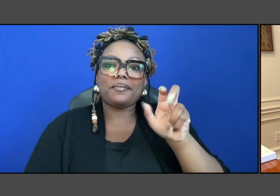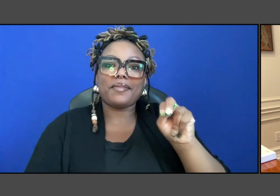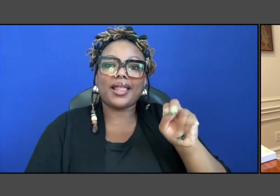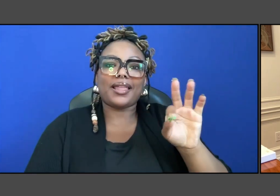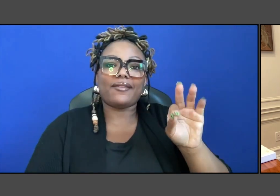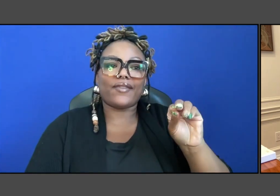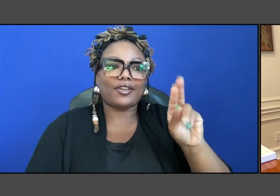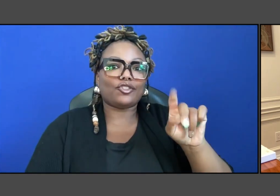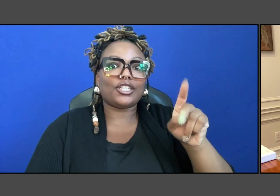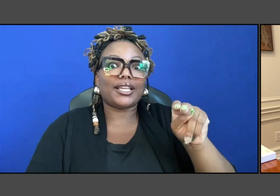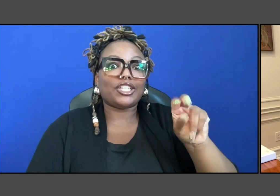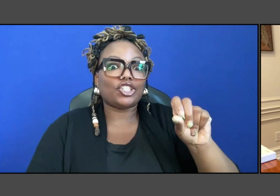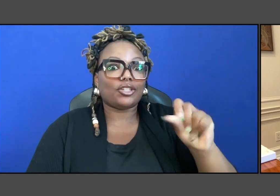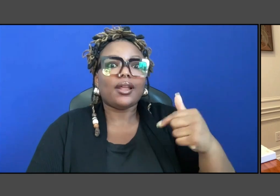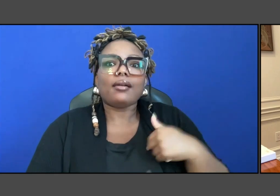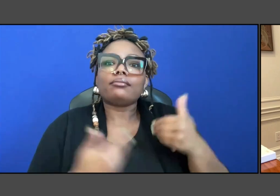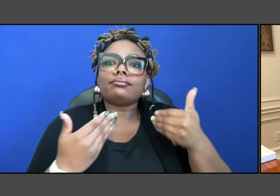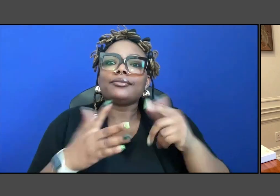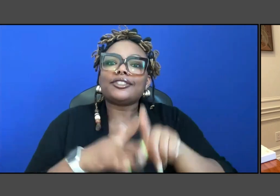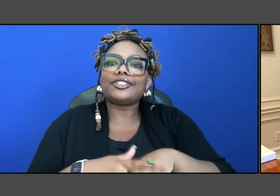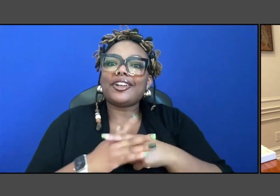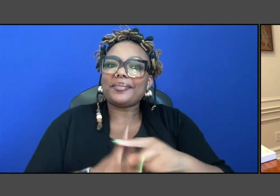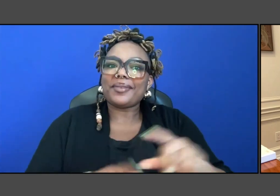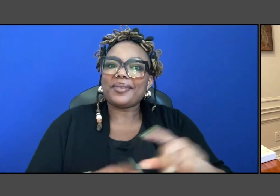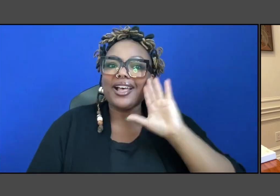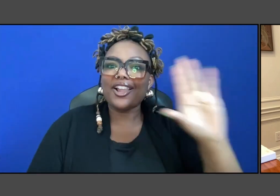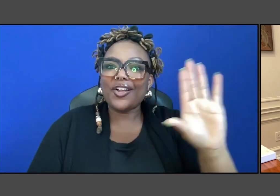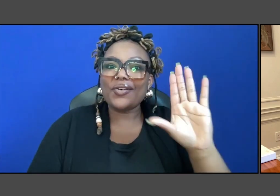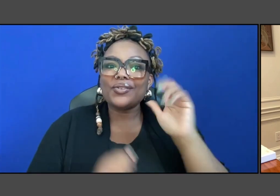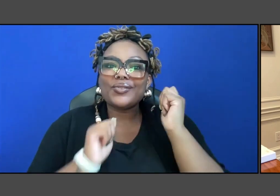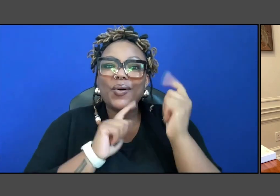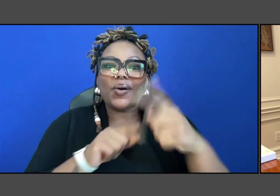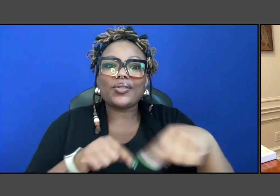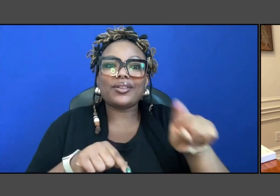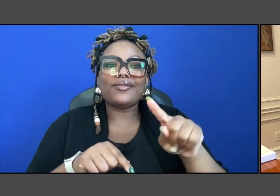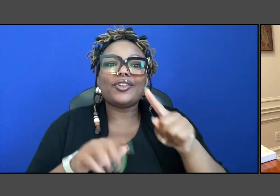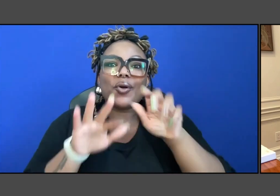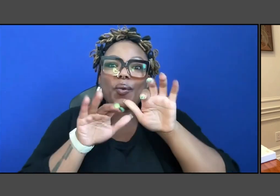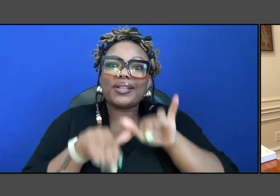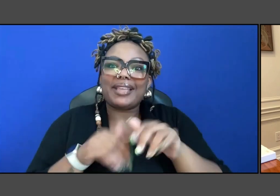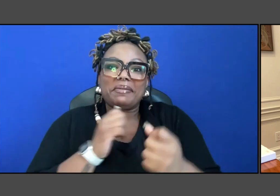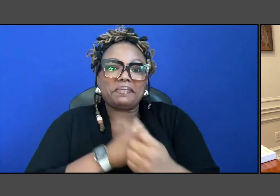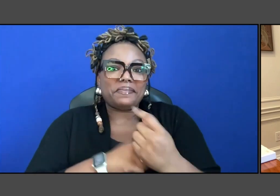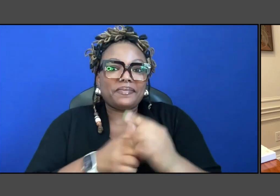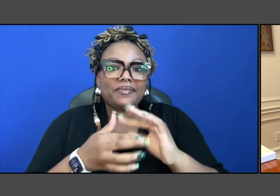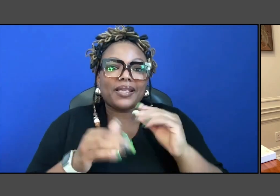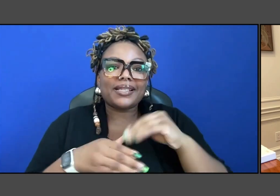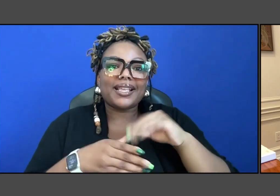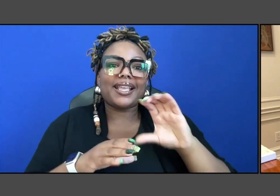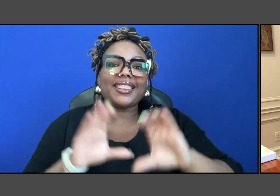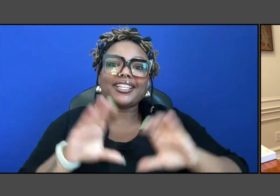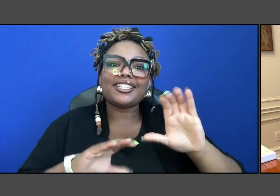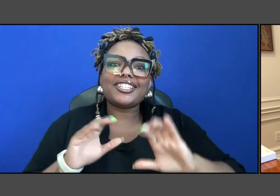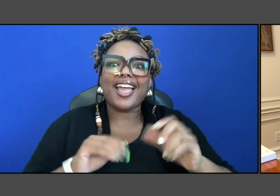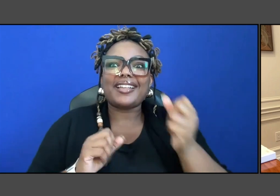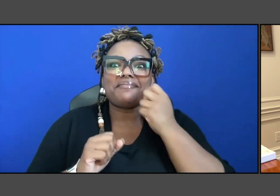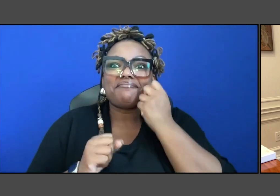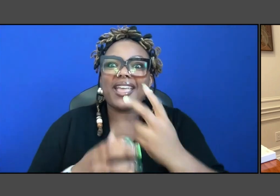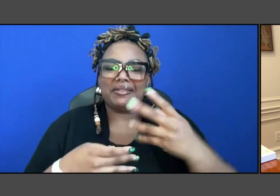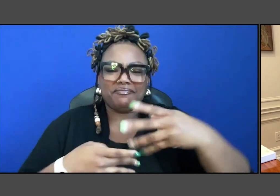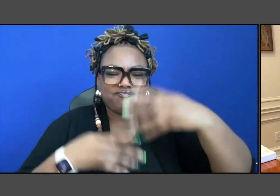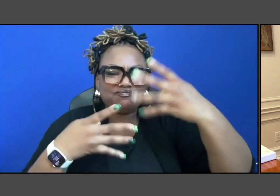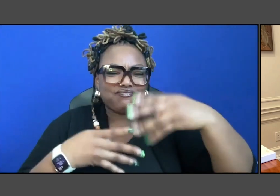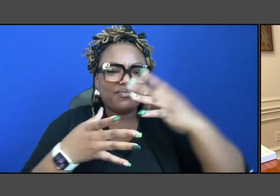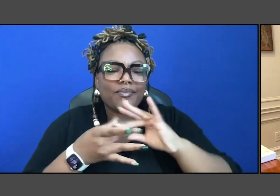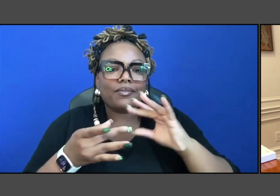begin by saying hello and hola to all of you who are typing in the chat. It is rocking and rolling over there. It is